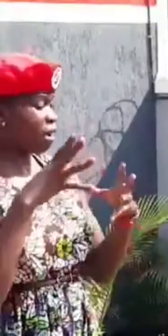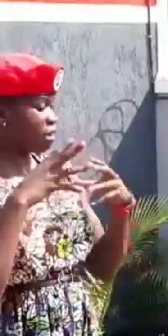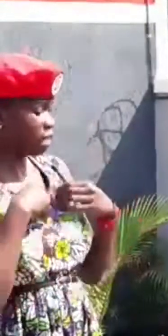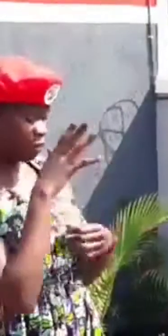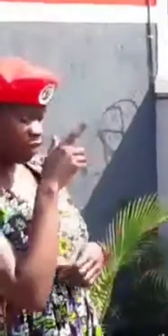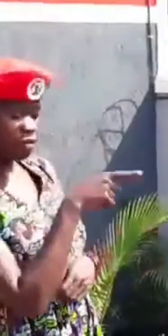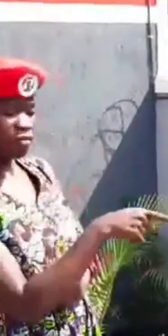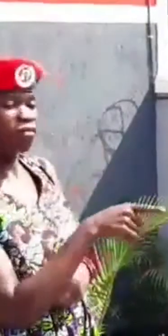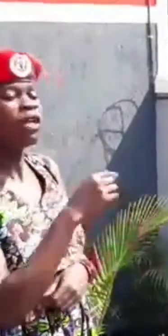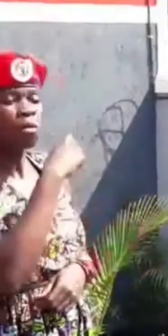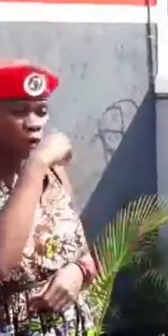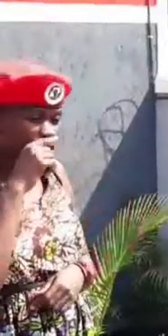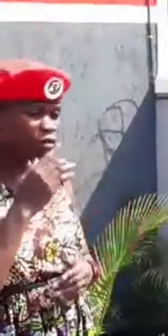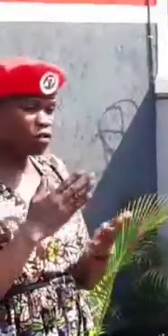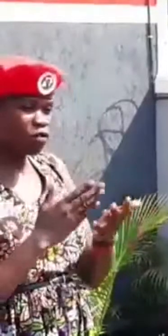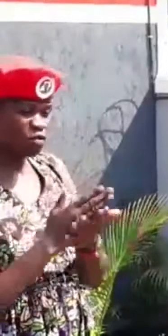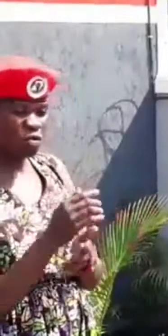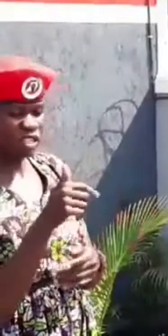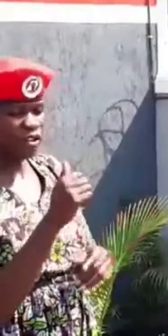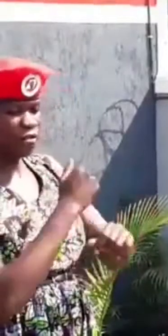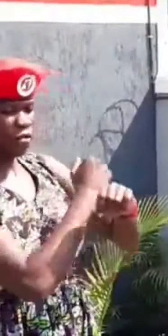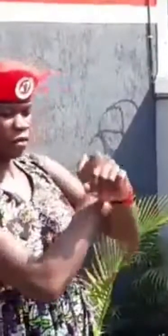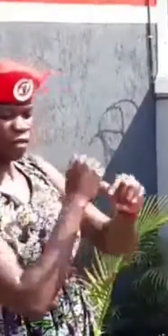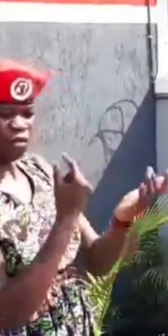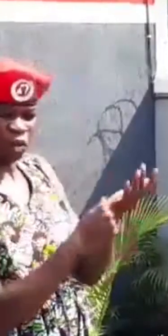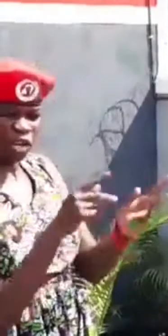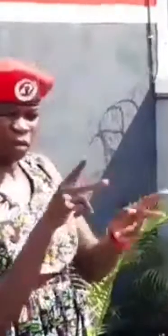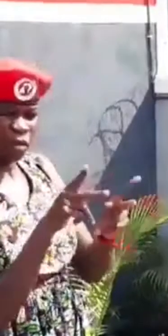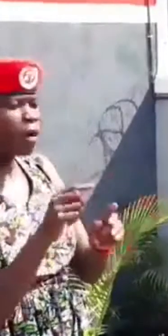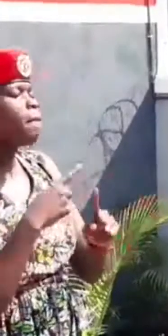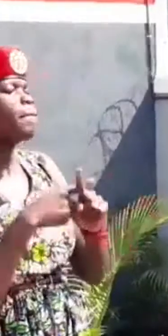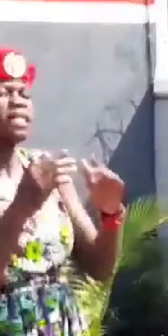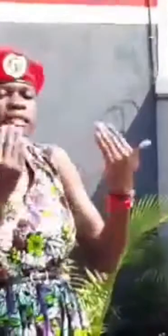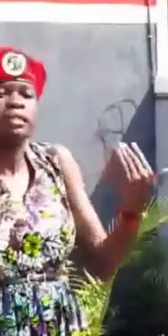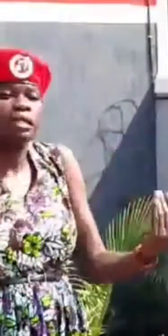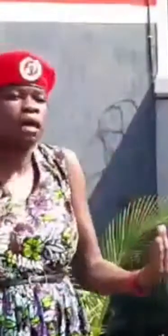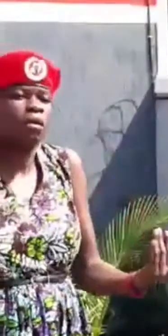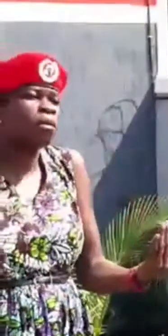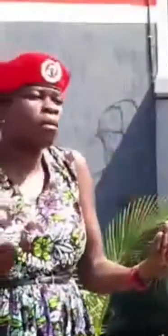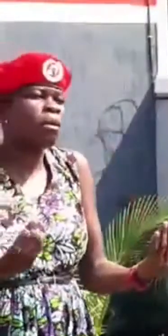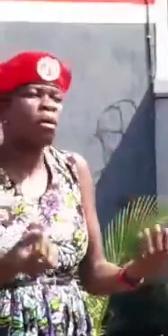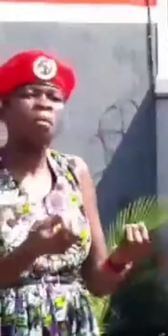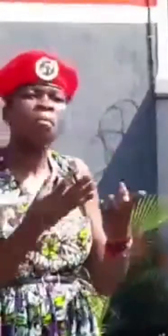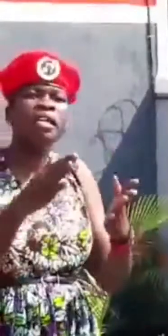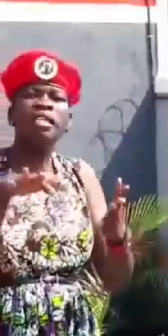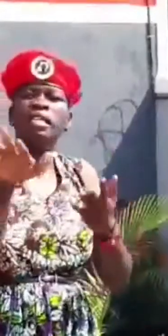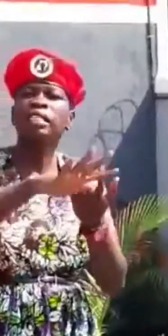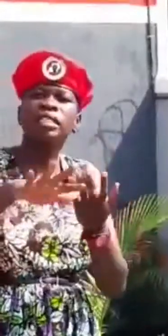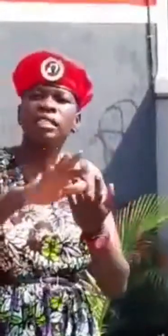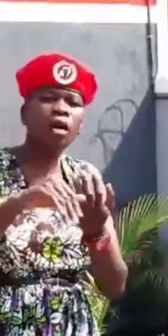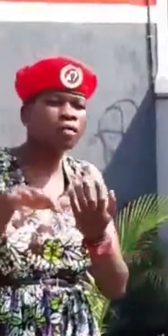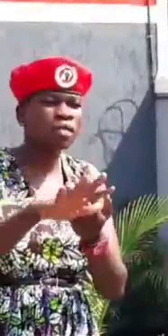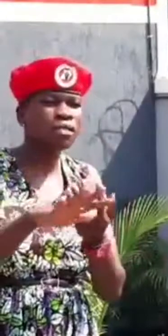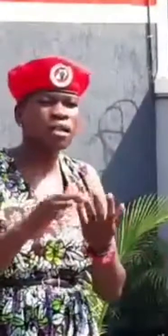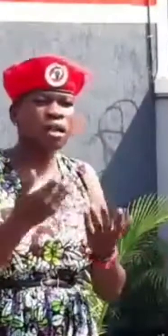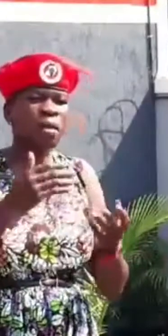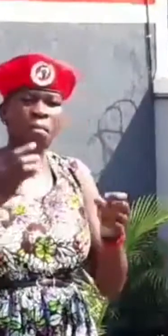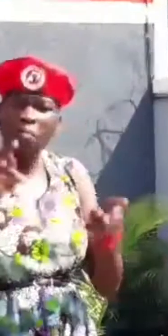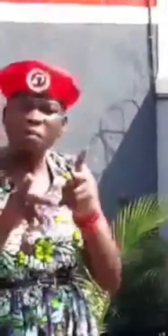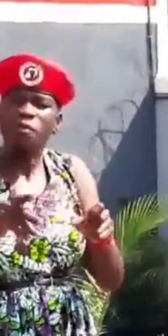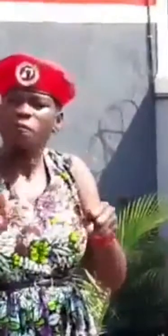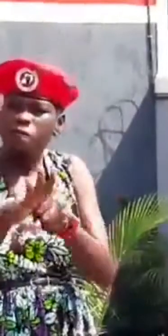Museveni is doing this for the safety of Ugandans. Because as we speak right now, most urban places are filled with